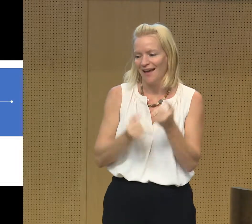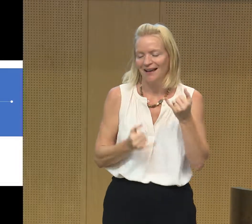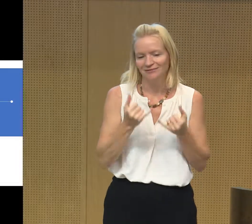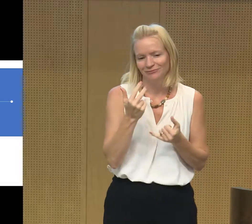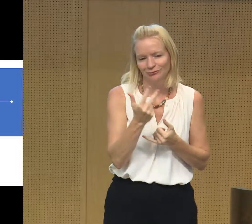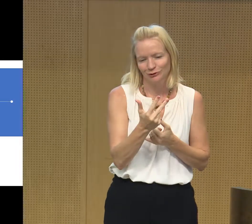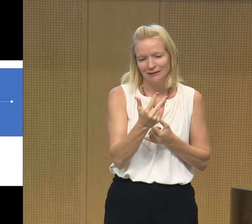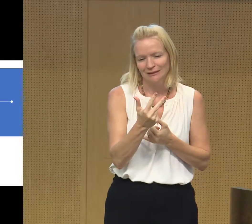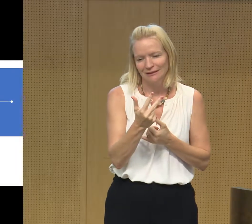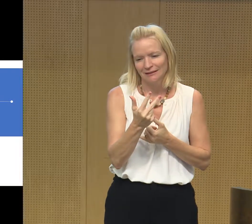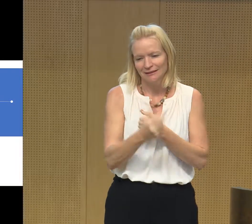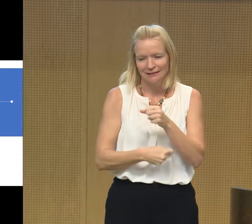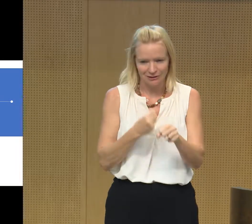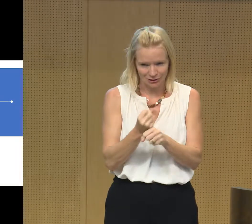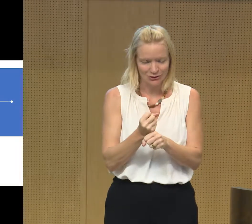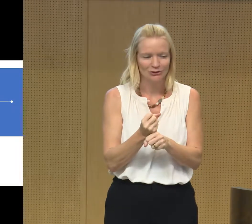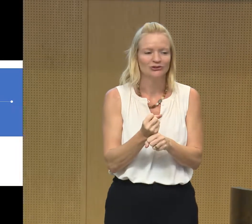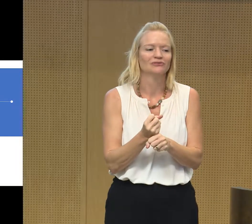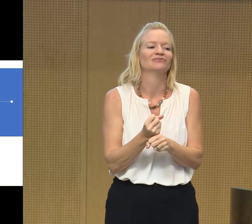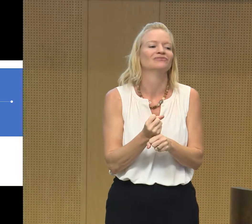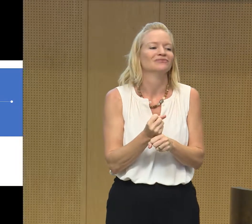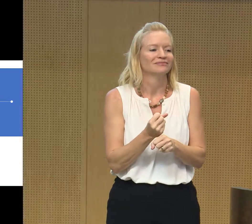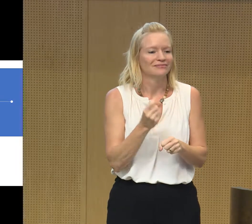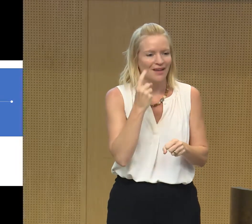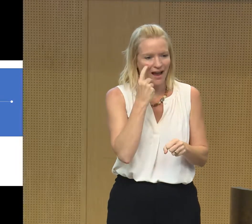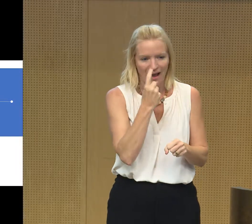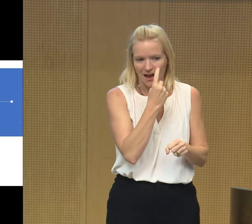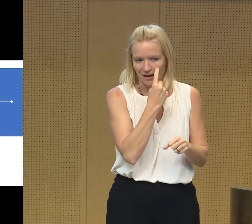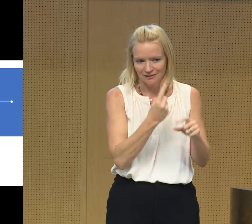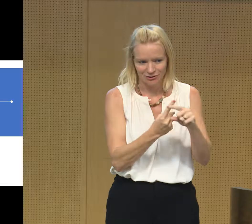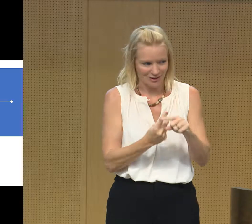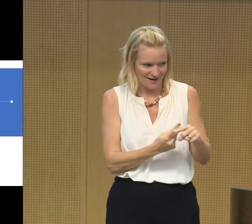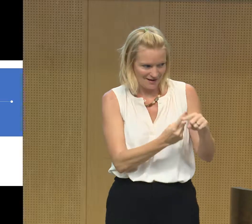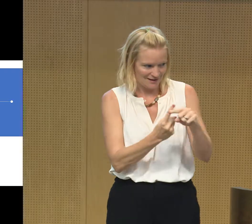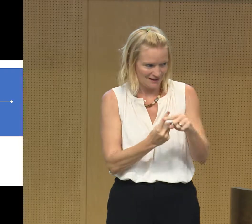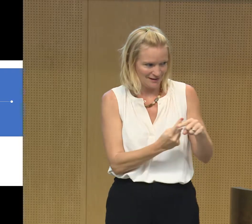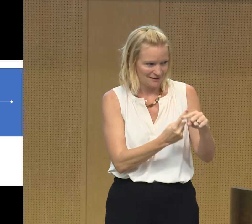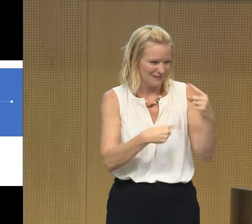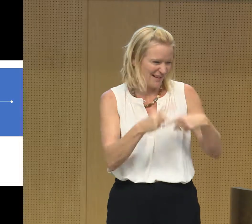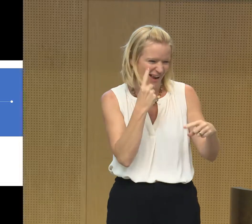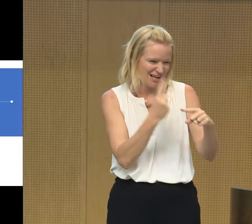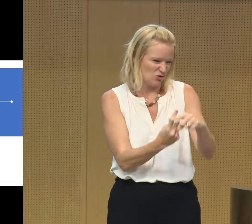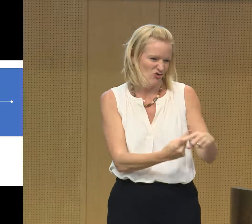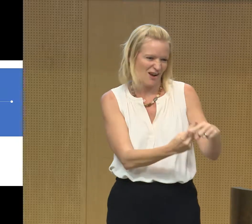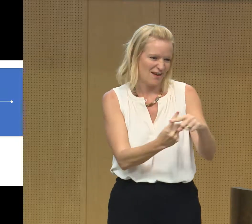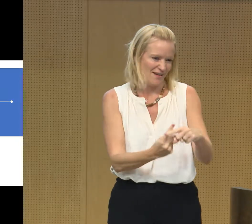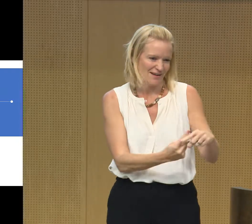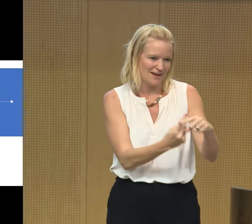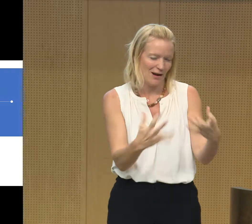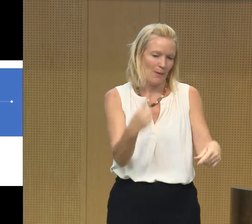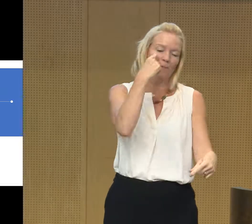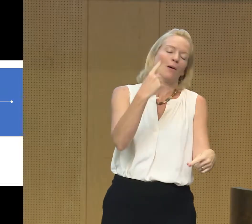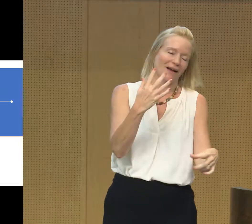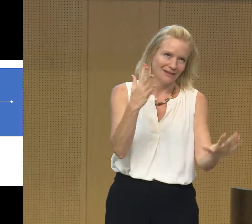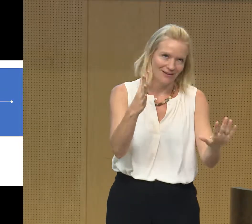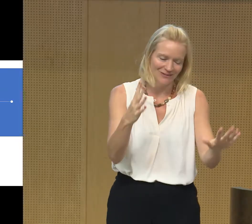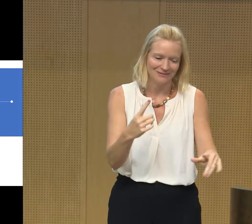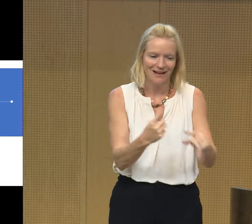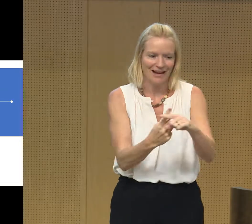I'm just going to talk about the research that I've done for the past 3 years on eye tracking. I don't want